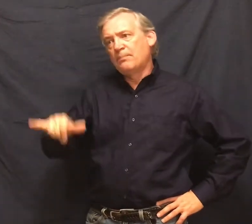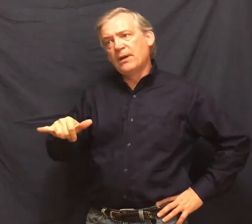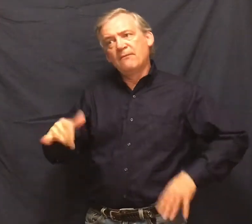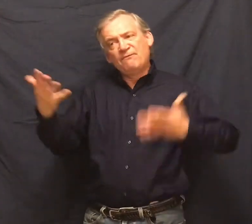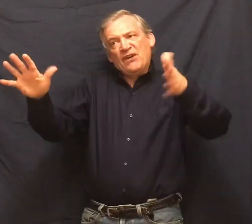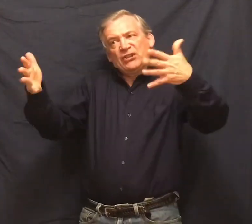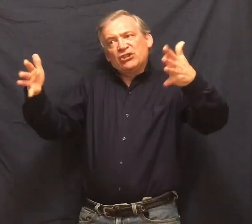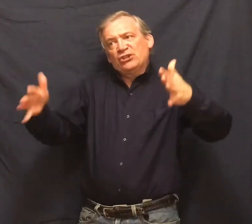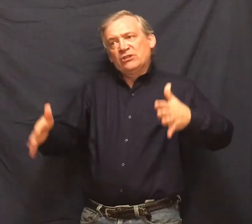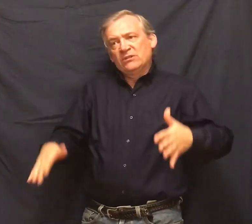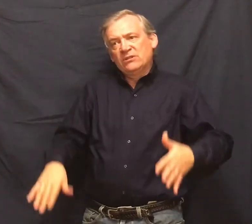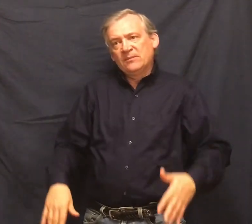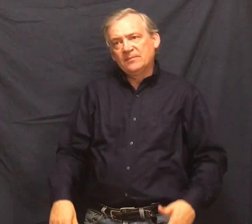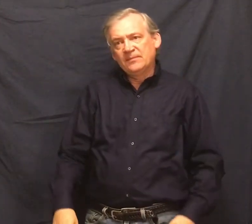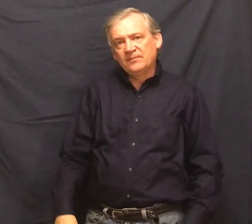Lenny held out his hands pleadingly.